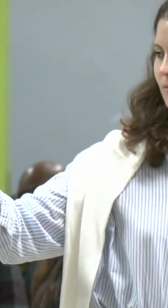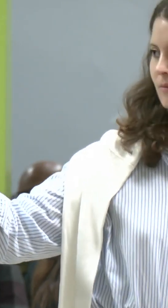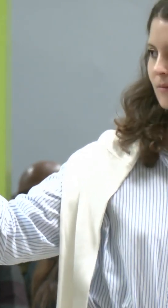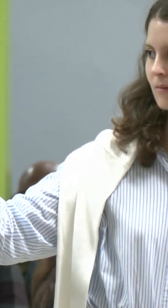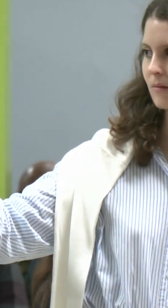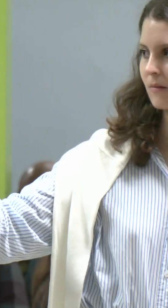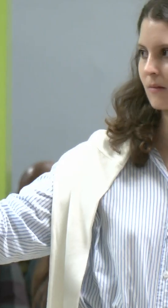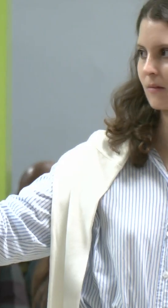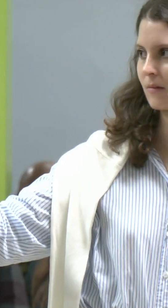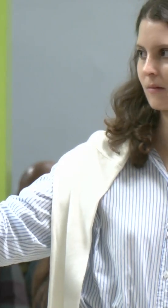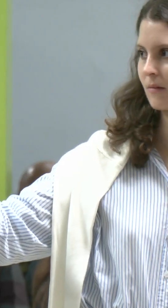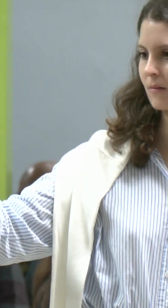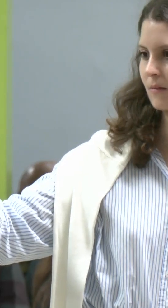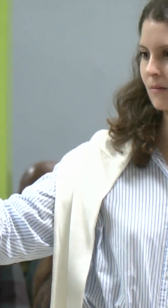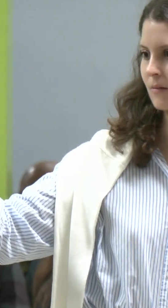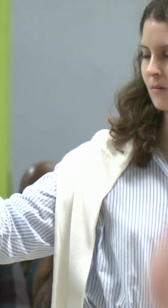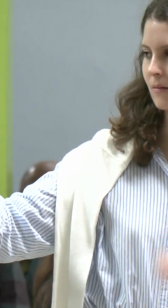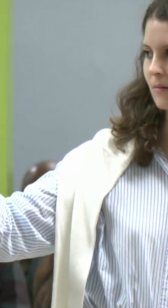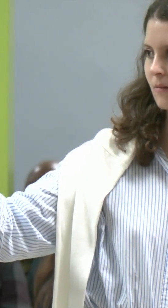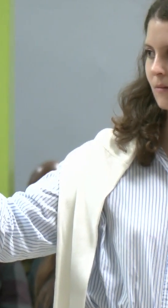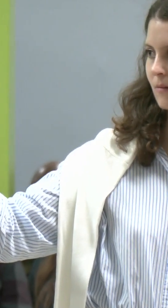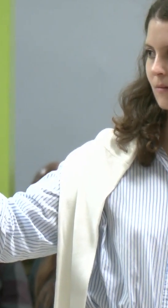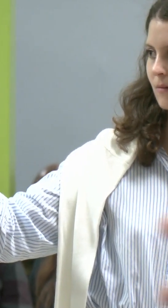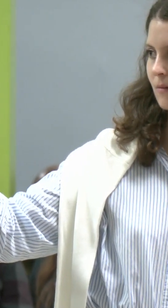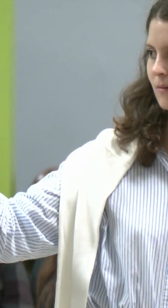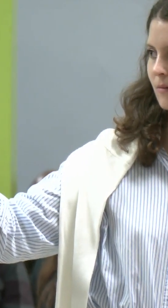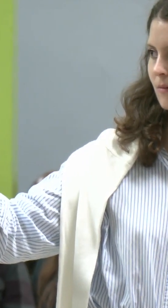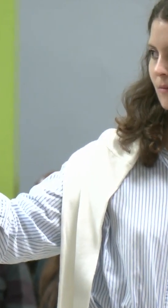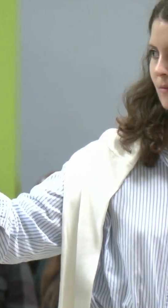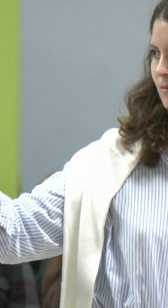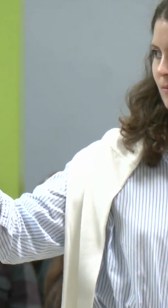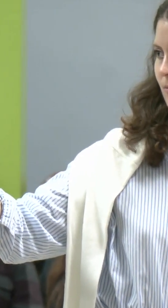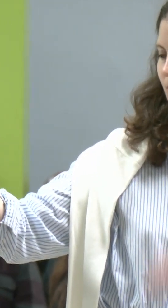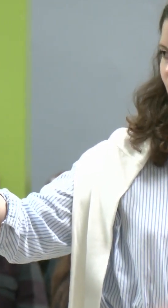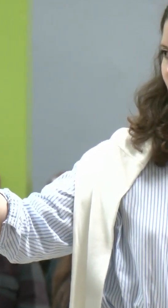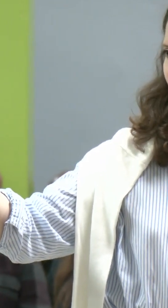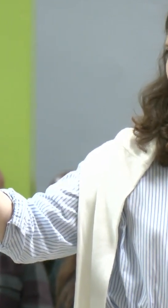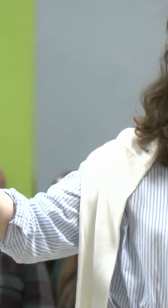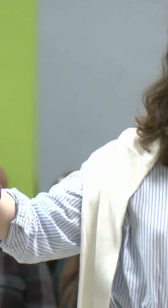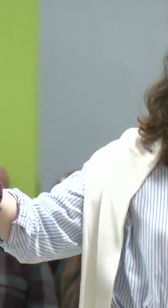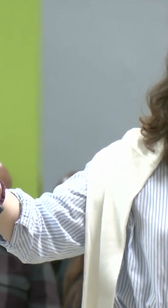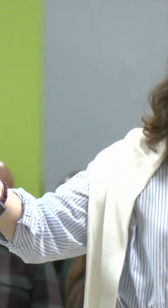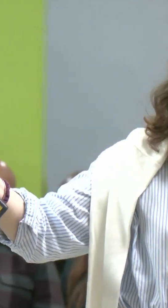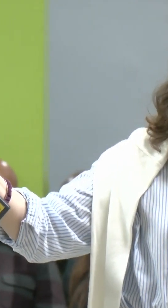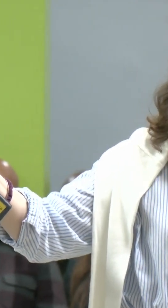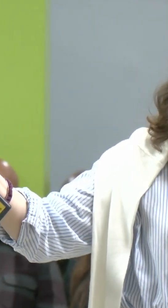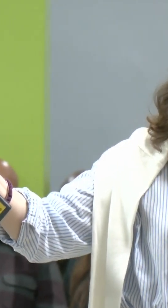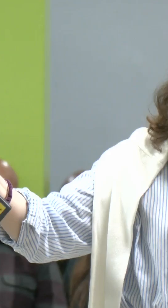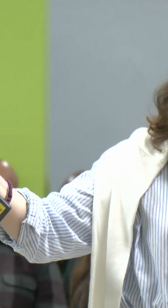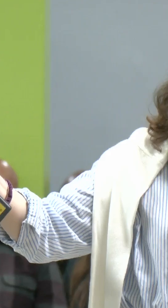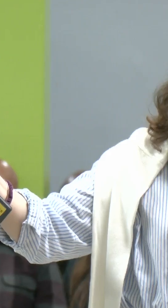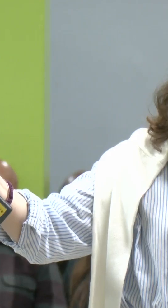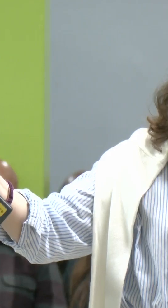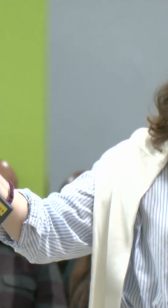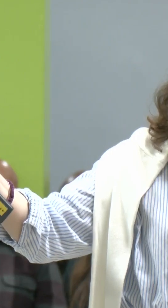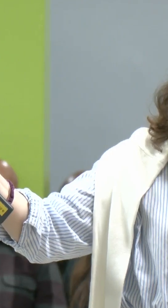We've got bad streets. Under the North Broadway, no, is it